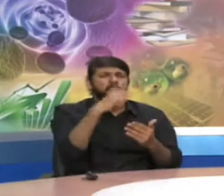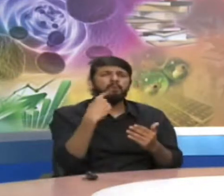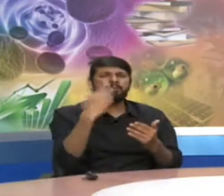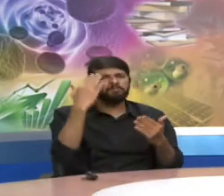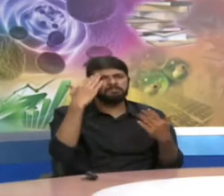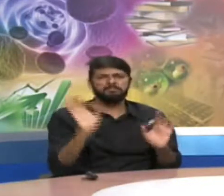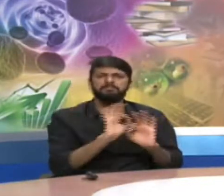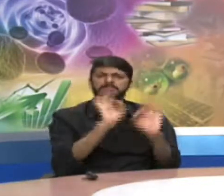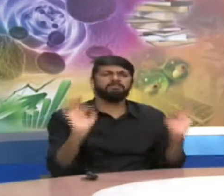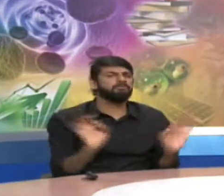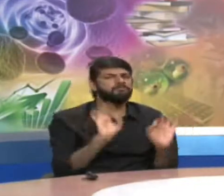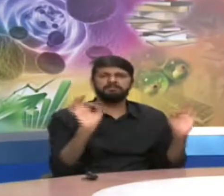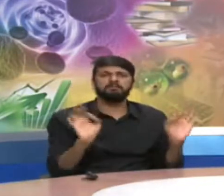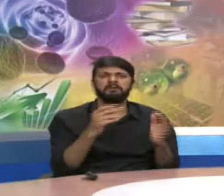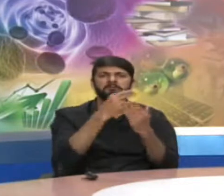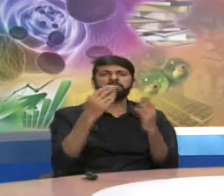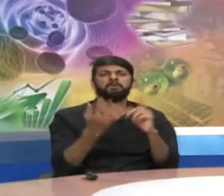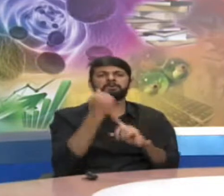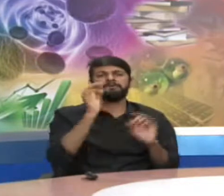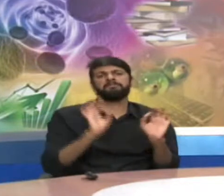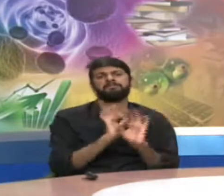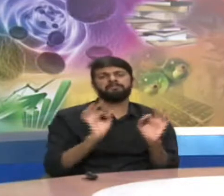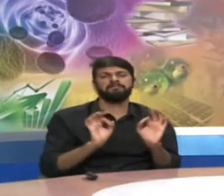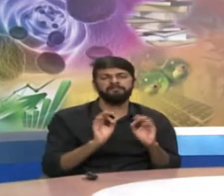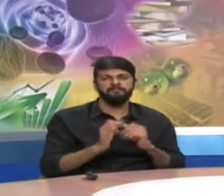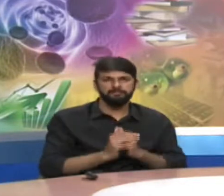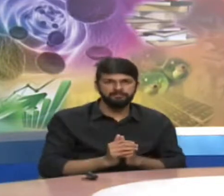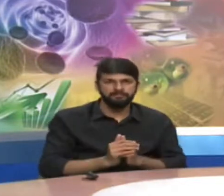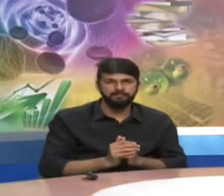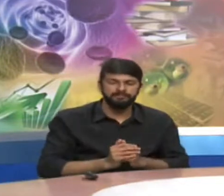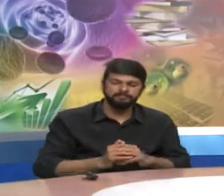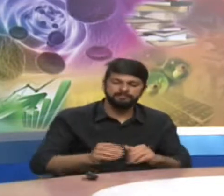and the artist is still unknown.